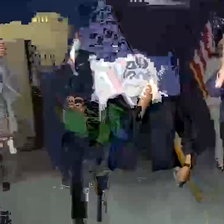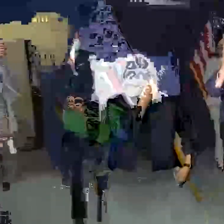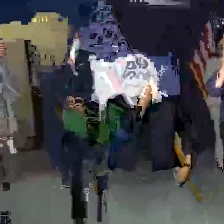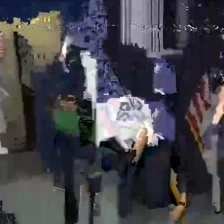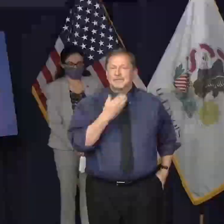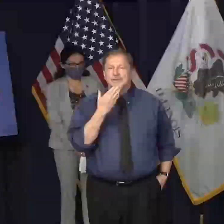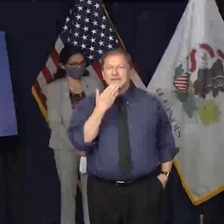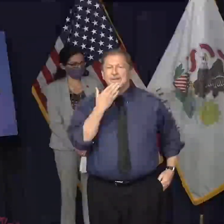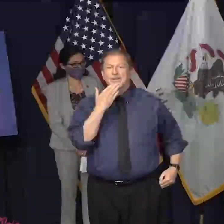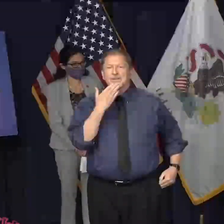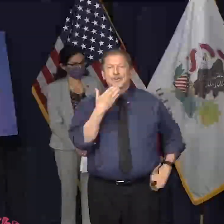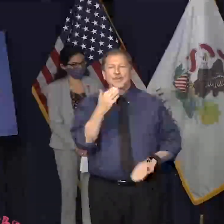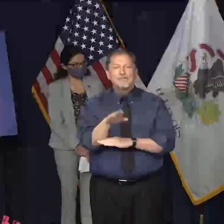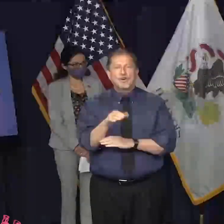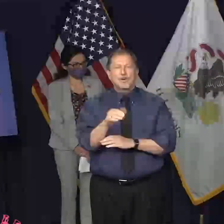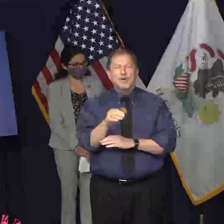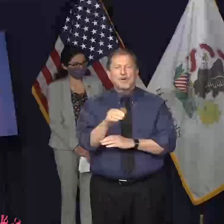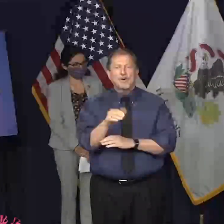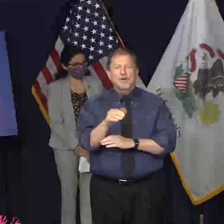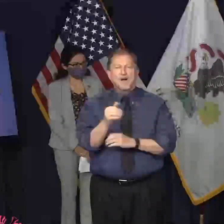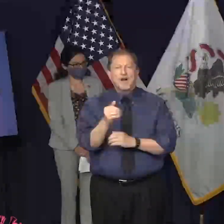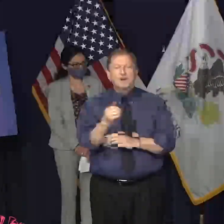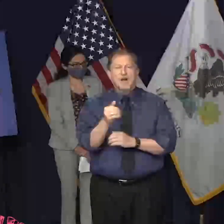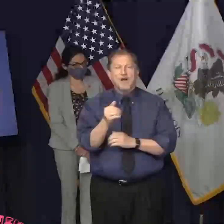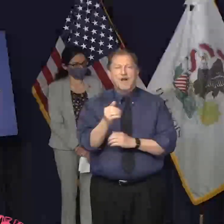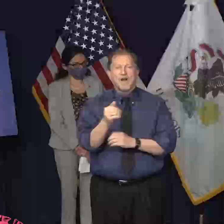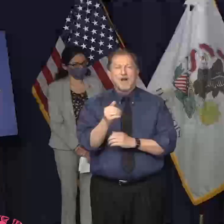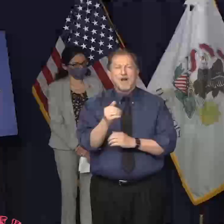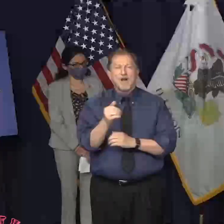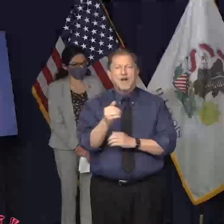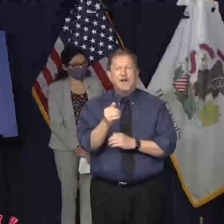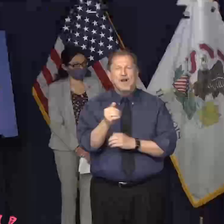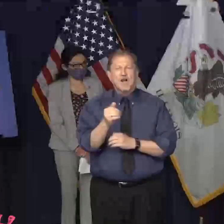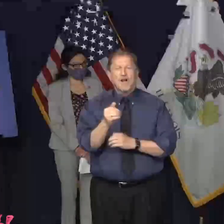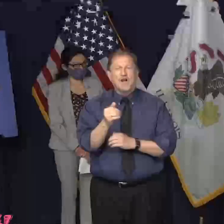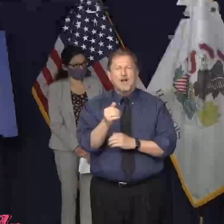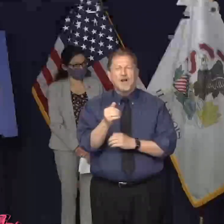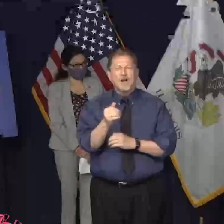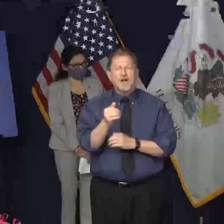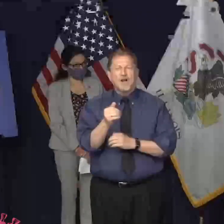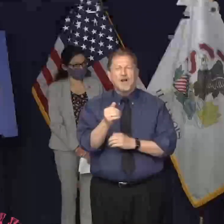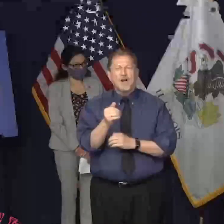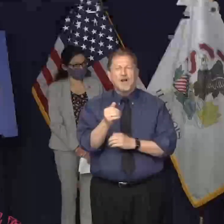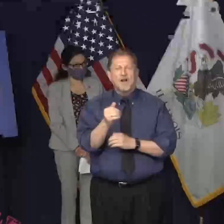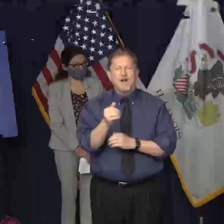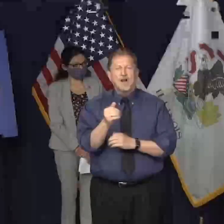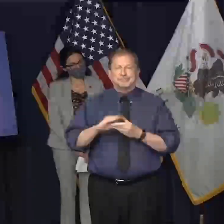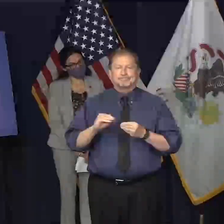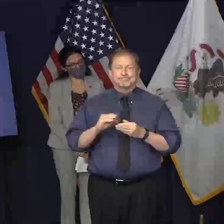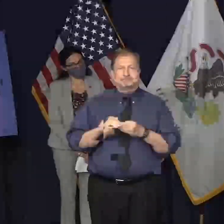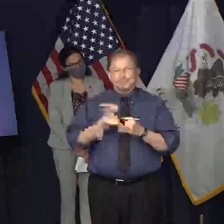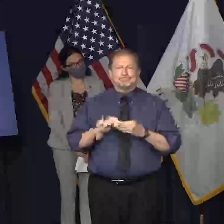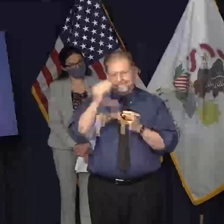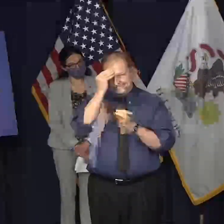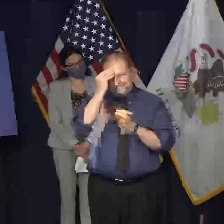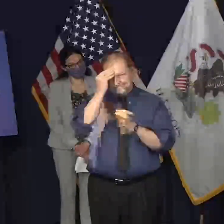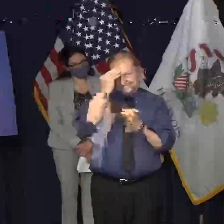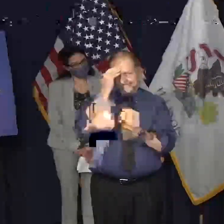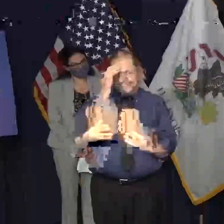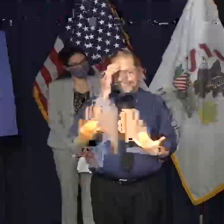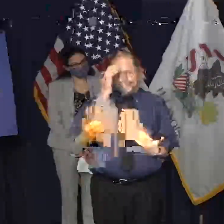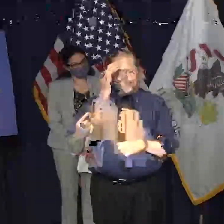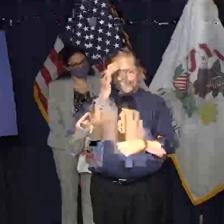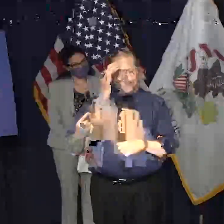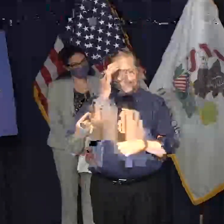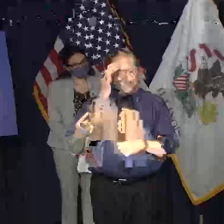good afternoon, everyone, and welcome back to our regular 2:30 daily briefing. Again, today I'd like to begin by asking